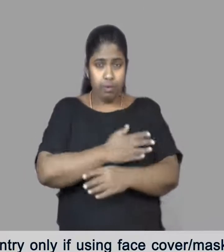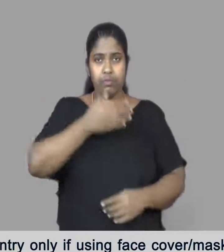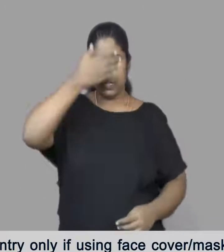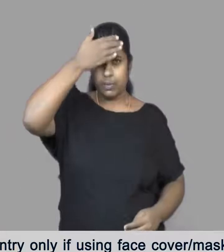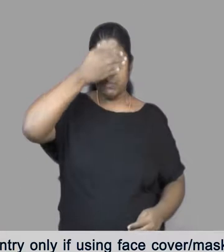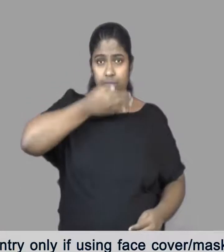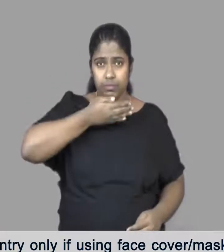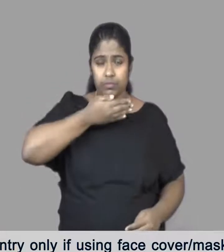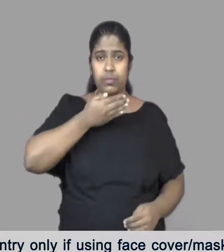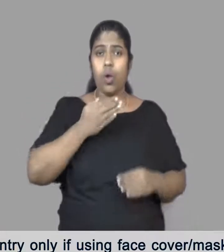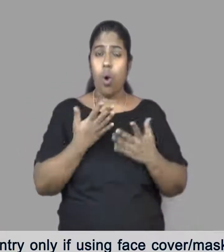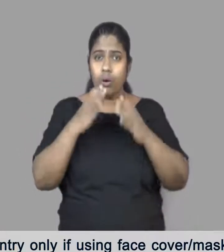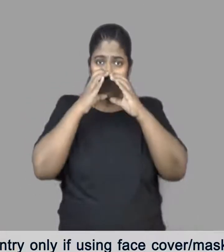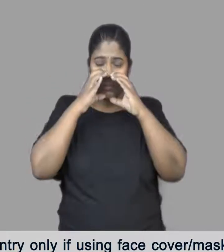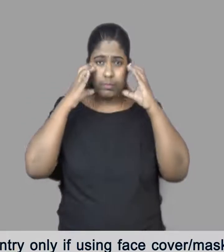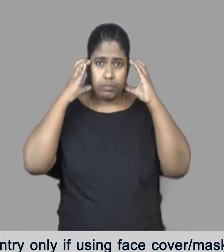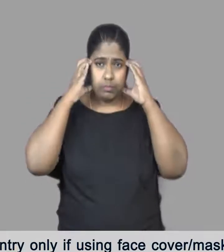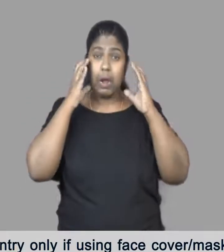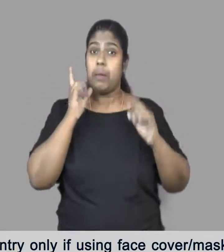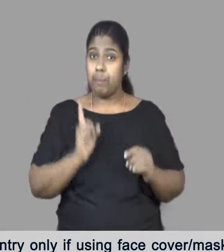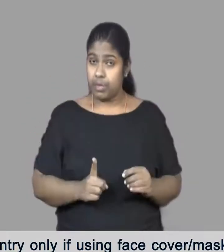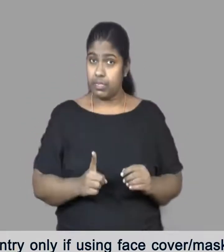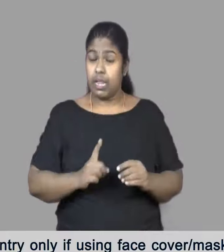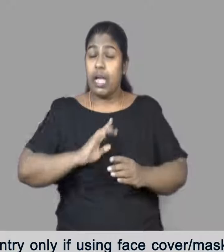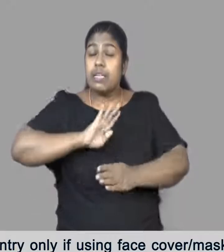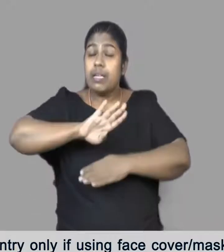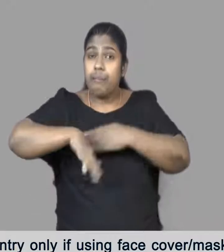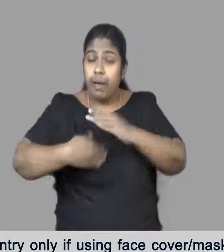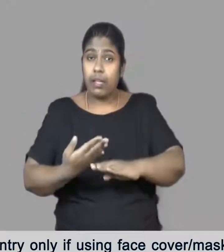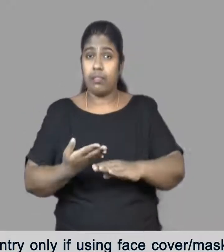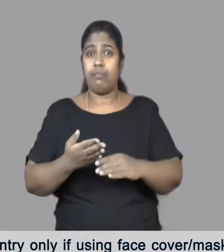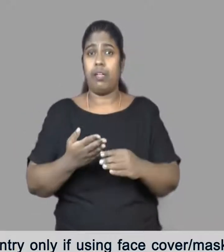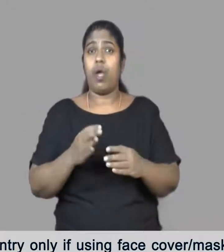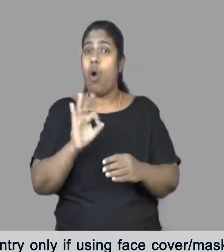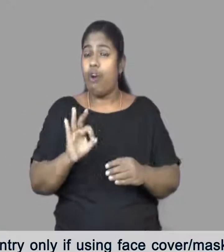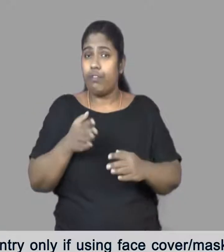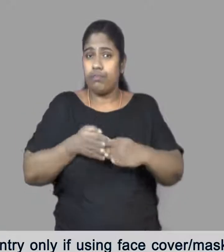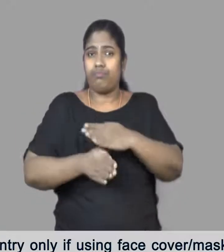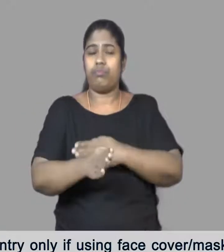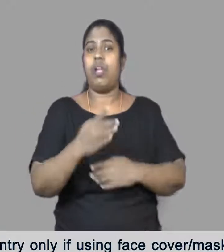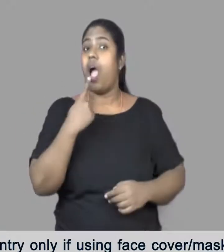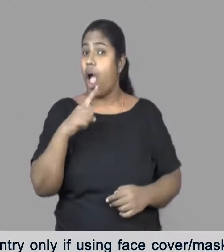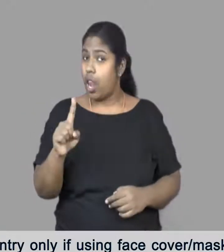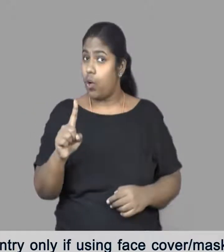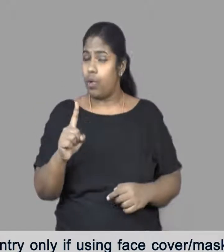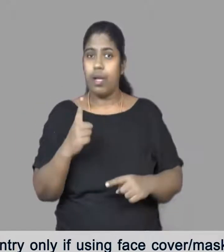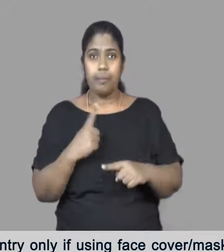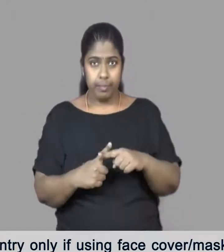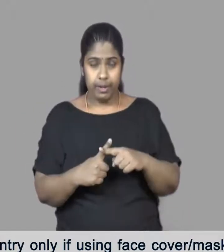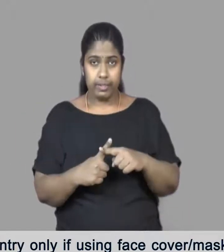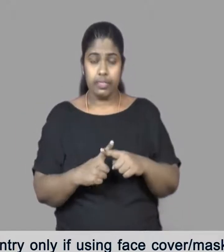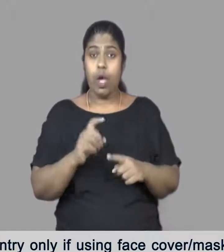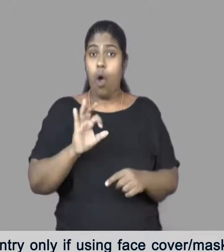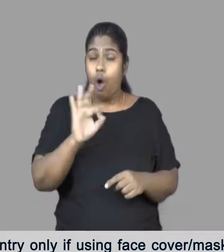allowed entry only if using face cover or masks and to be worn at